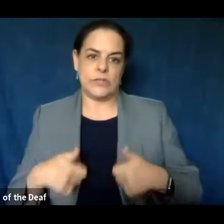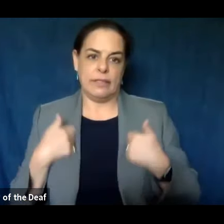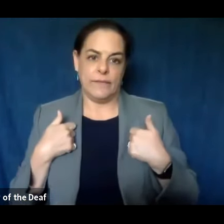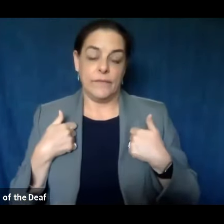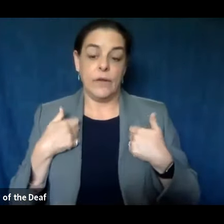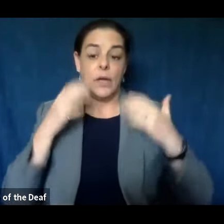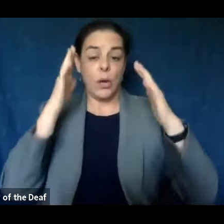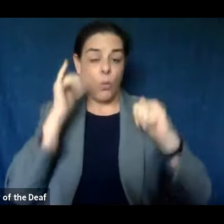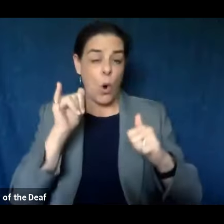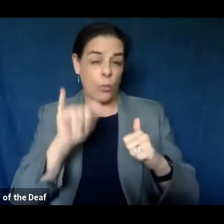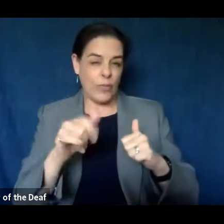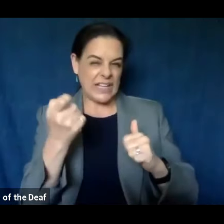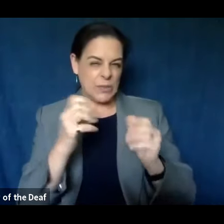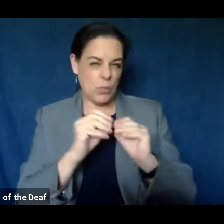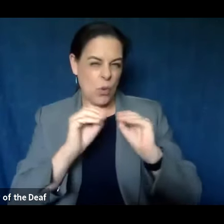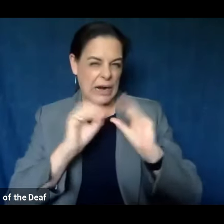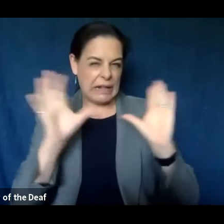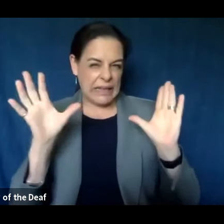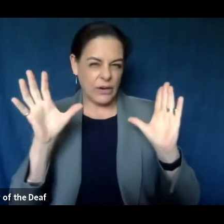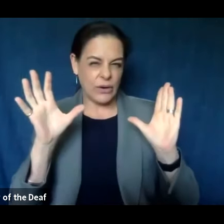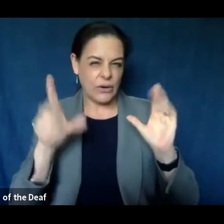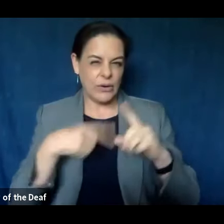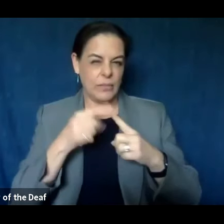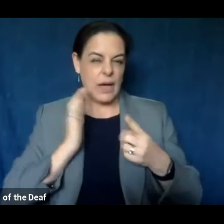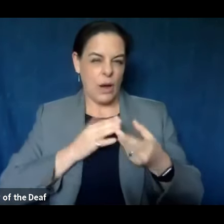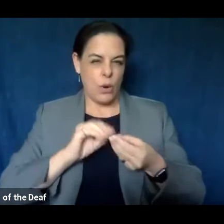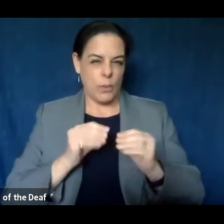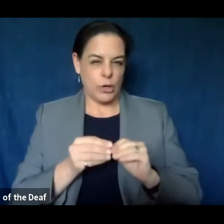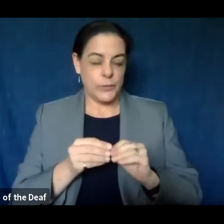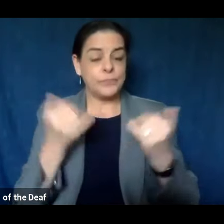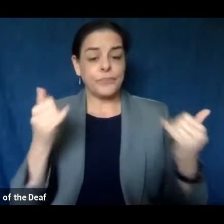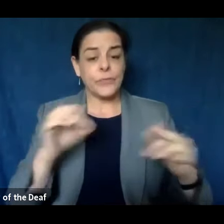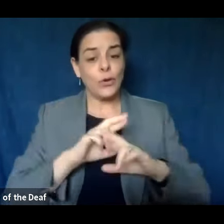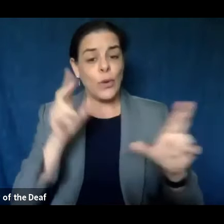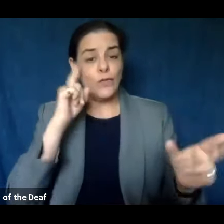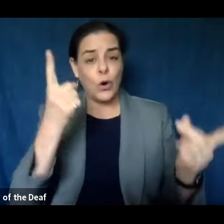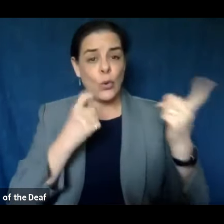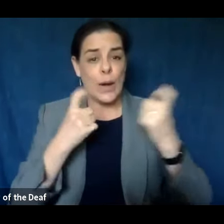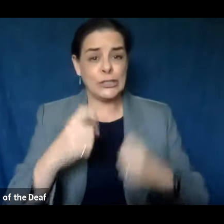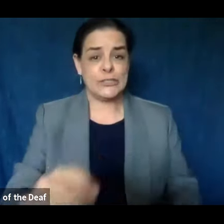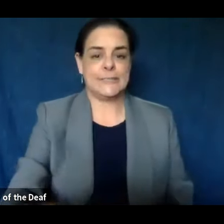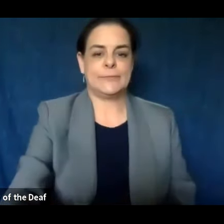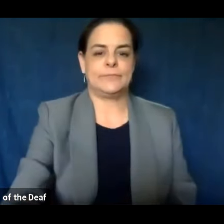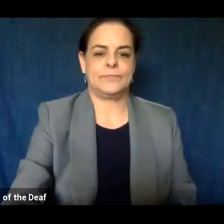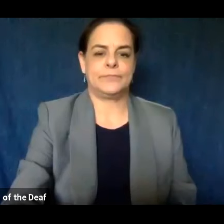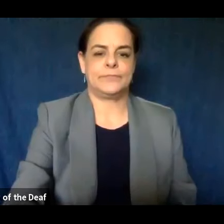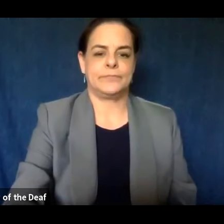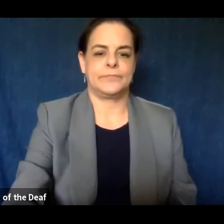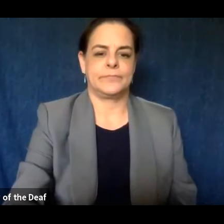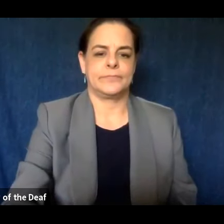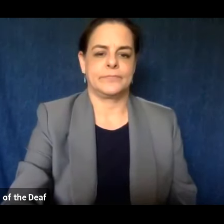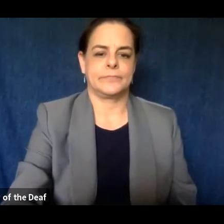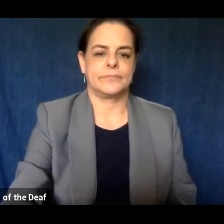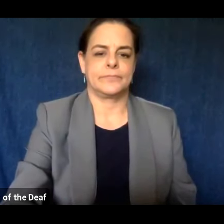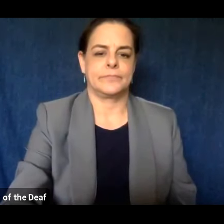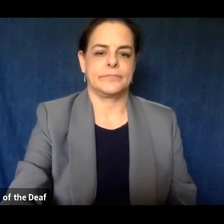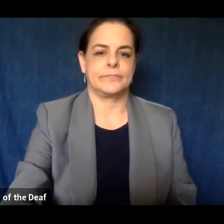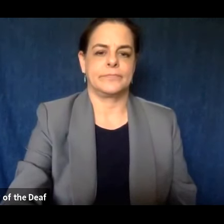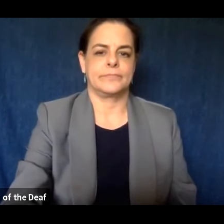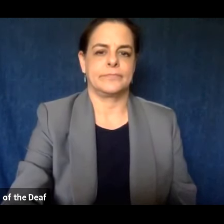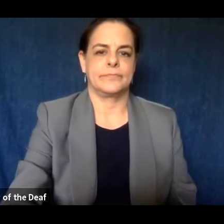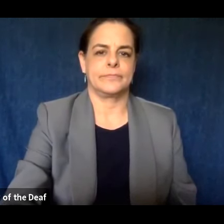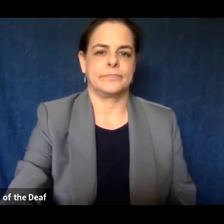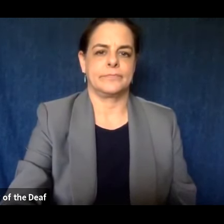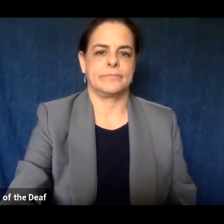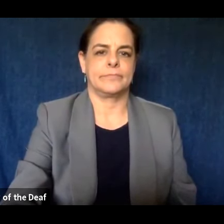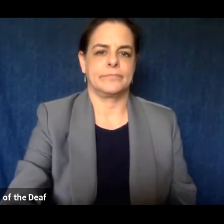that provides some clarity about our data. Now I'll open it for questions. All right, we'll go ahead and get started with the questions. We got quite a bit